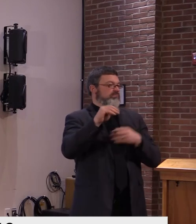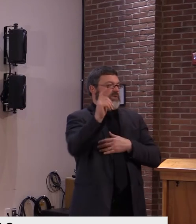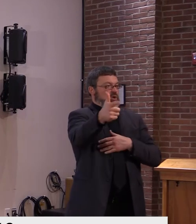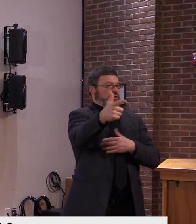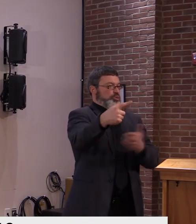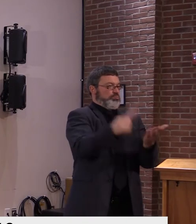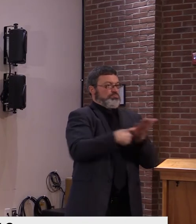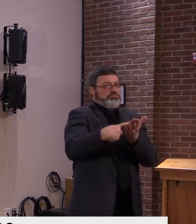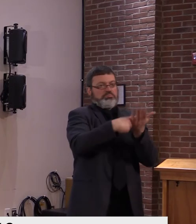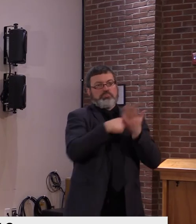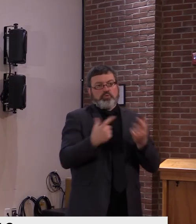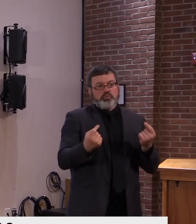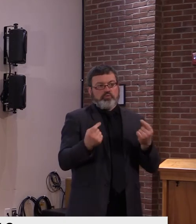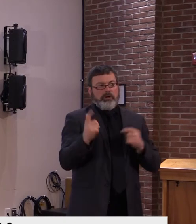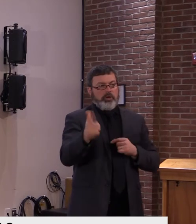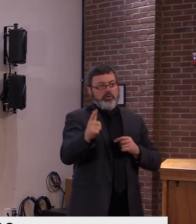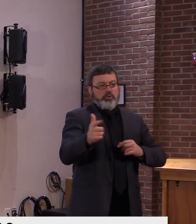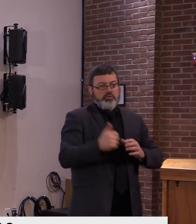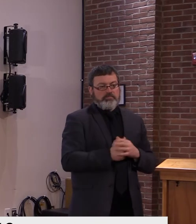Thank you.